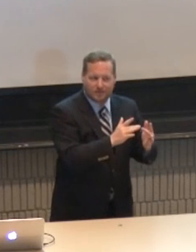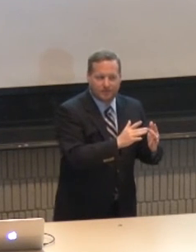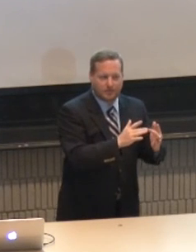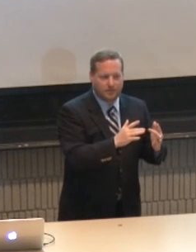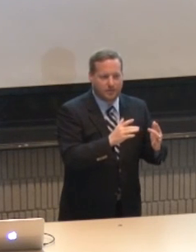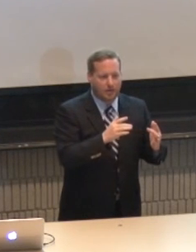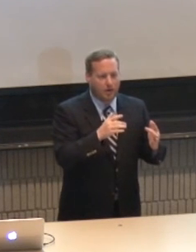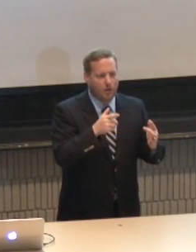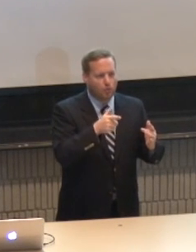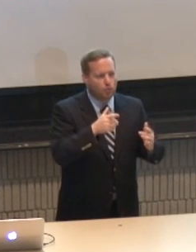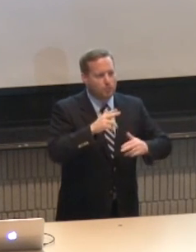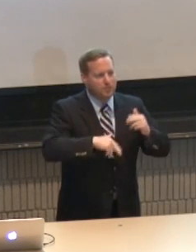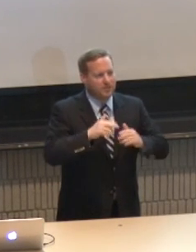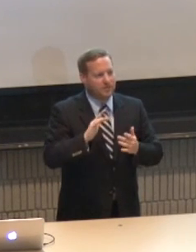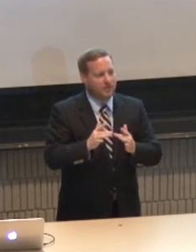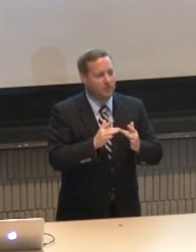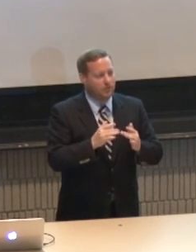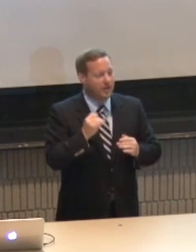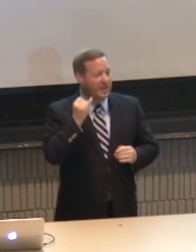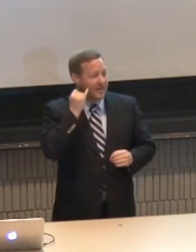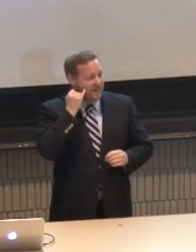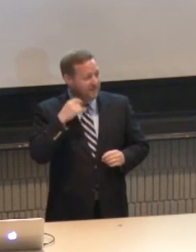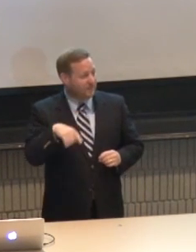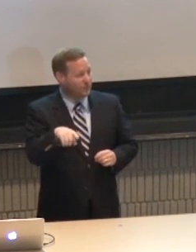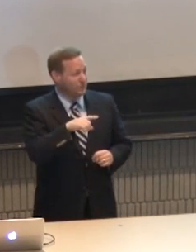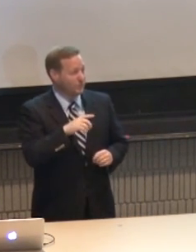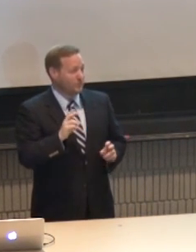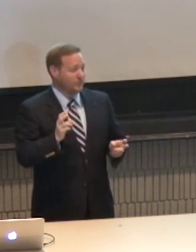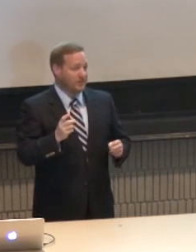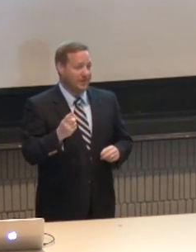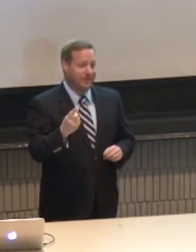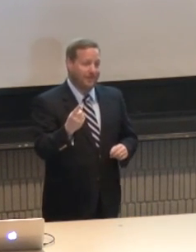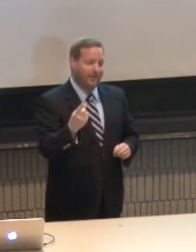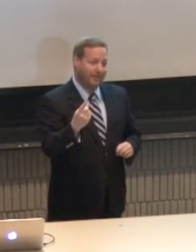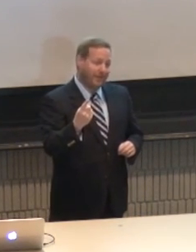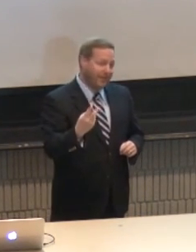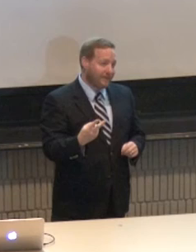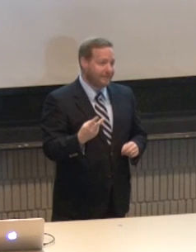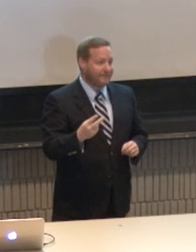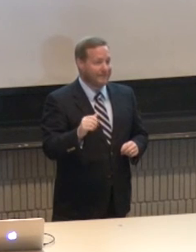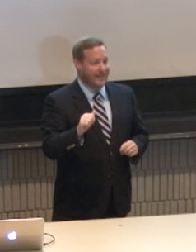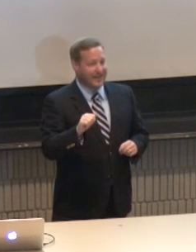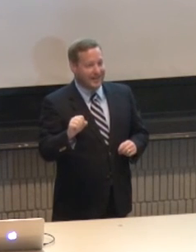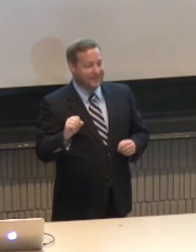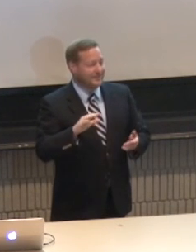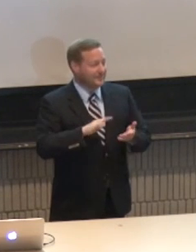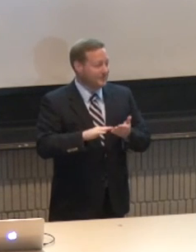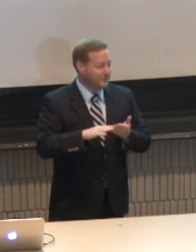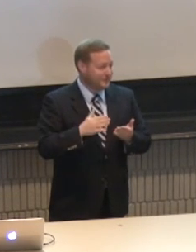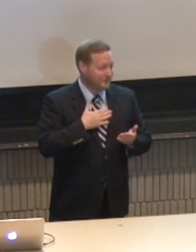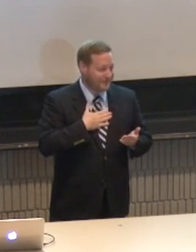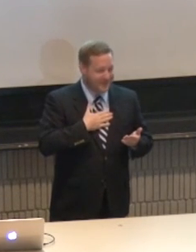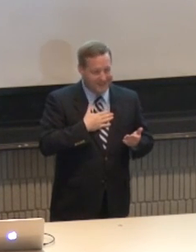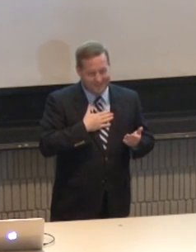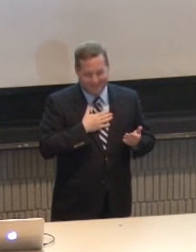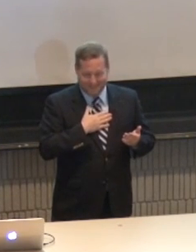conversation when people are looking for help with OT. But those relationships are a vital part of